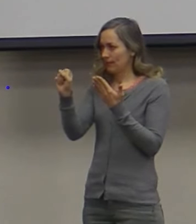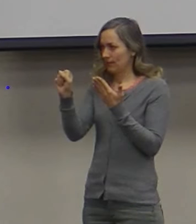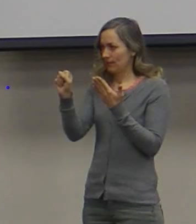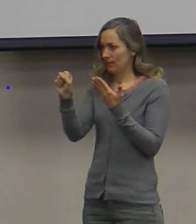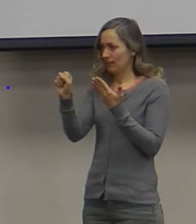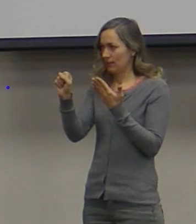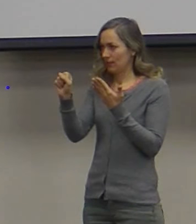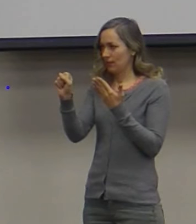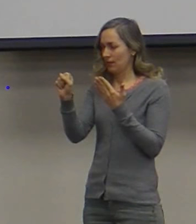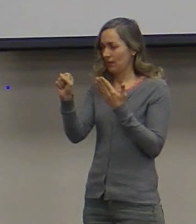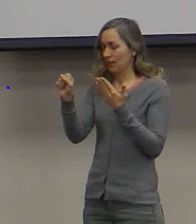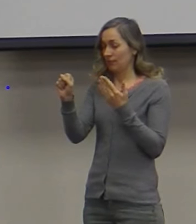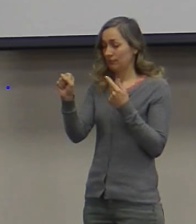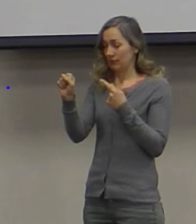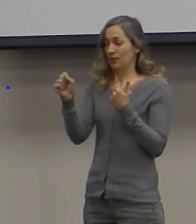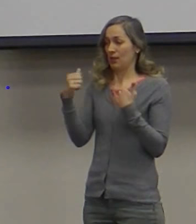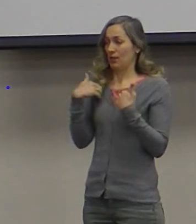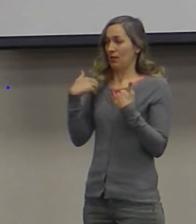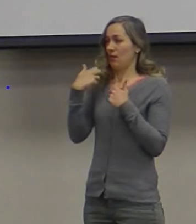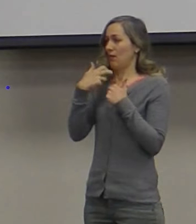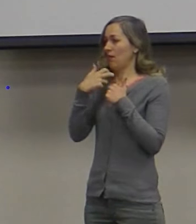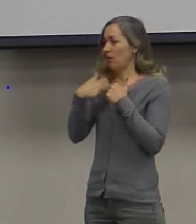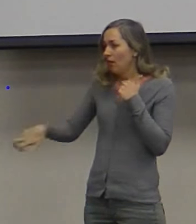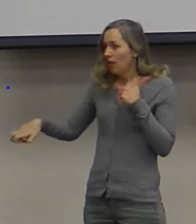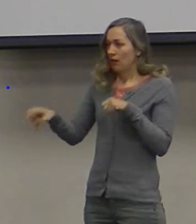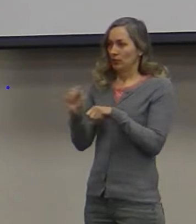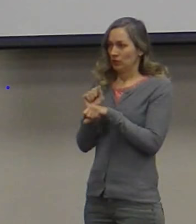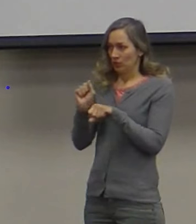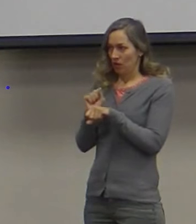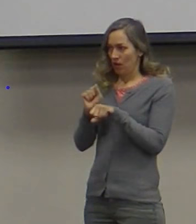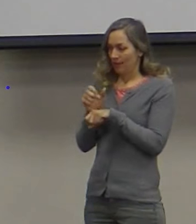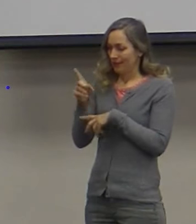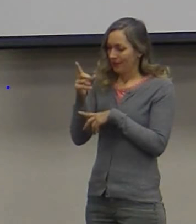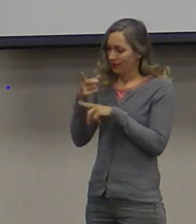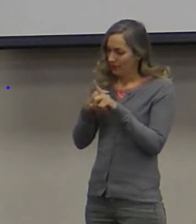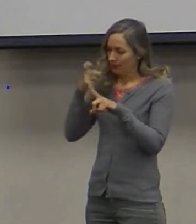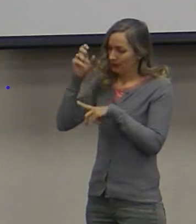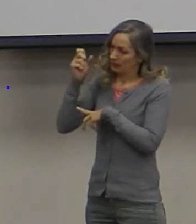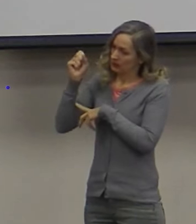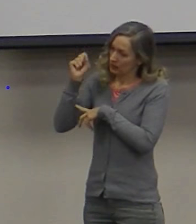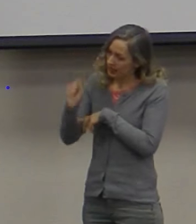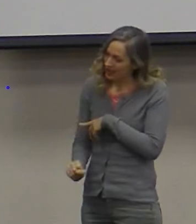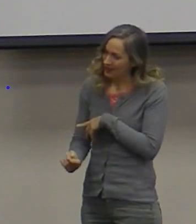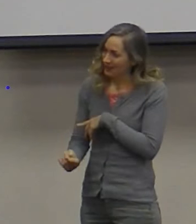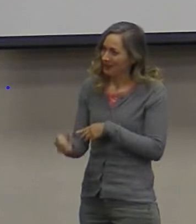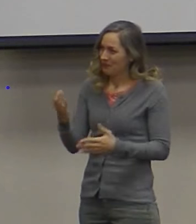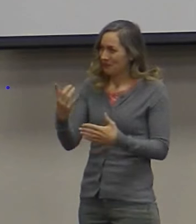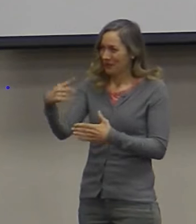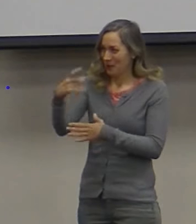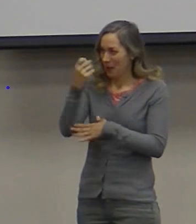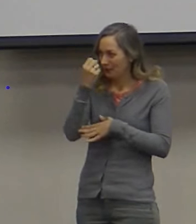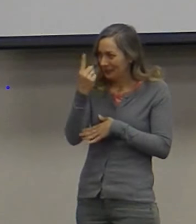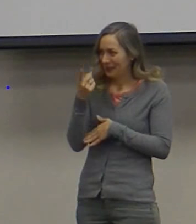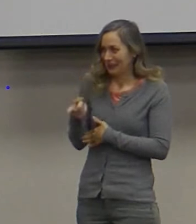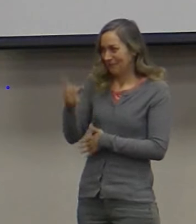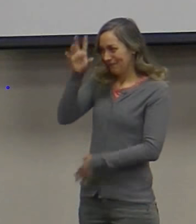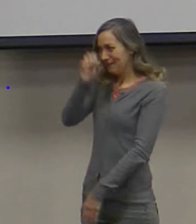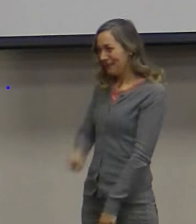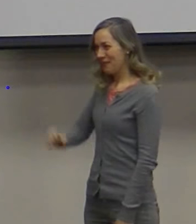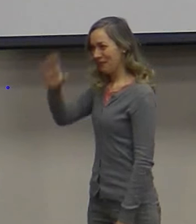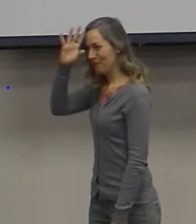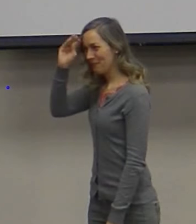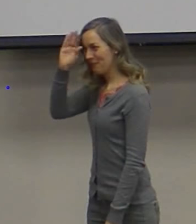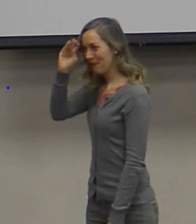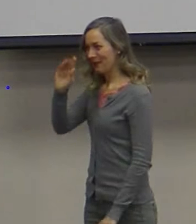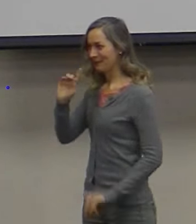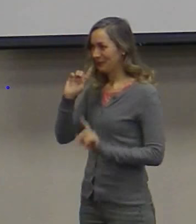a difficult task ahead of him. You have a guy from the south, from the deep south. Maybe some of us can relate more than others that he's a southern boy. He goes up to the north to